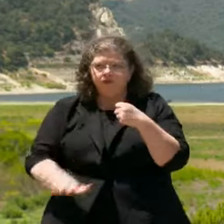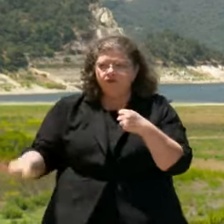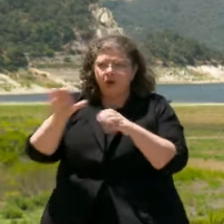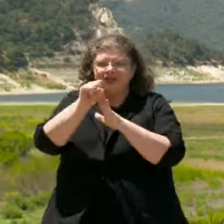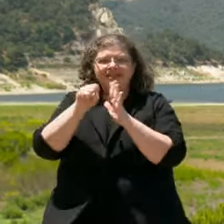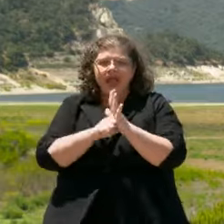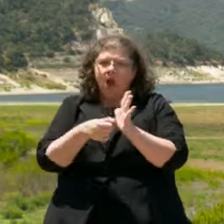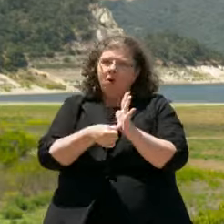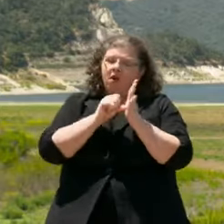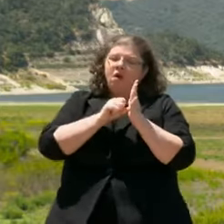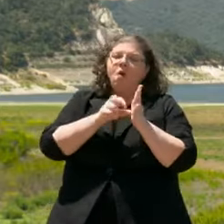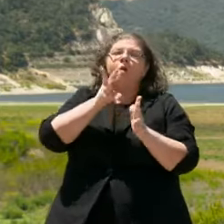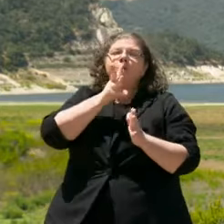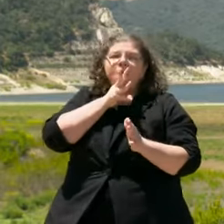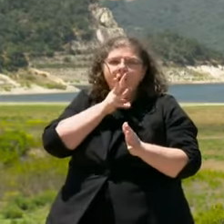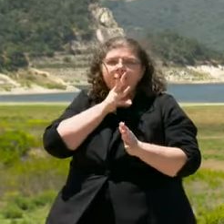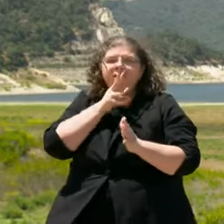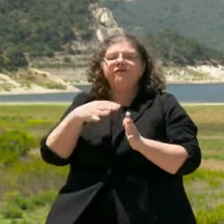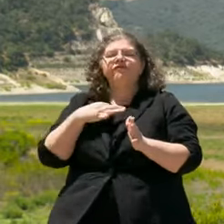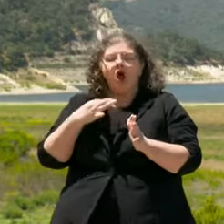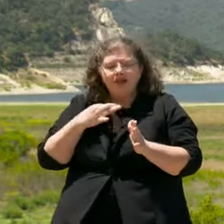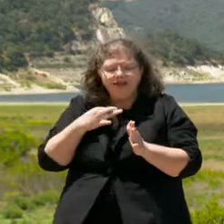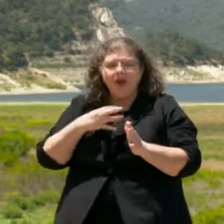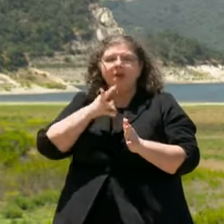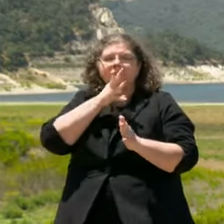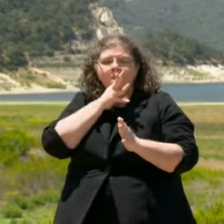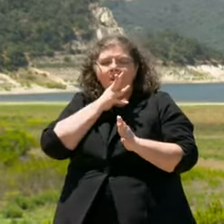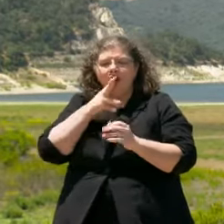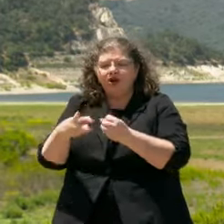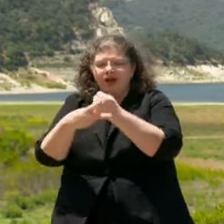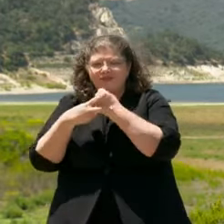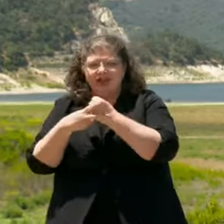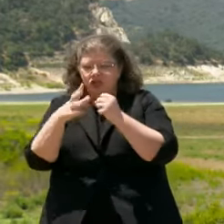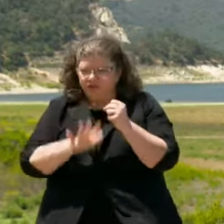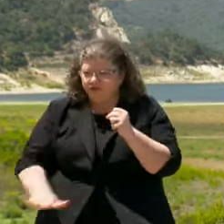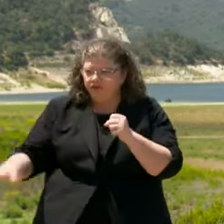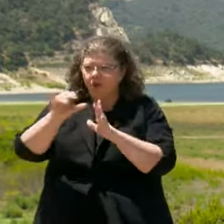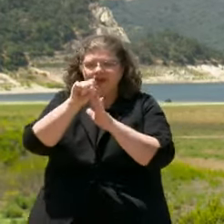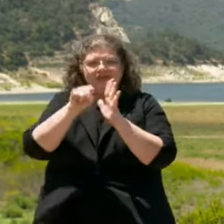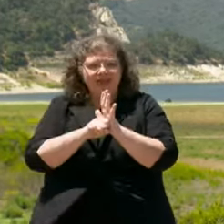underscore voluntary water conservation here in the state of California. We're hopeful that people will take